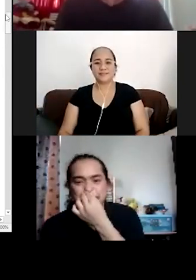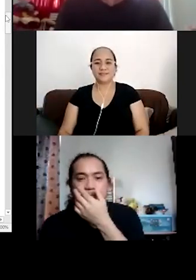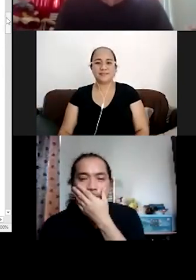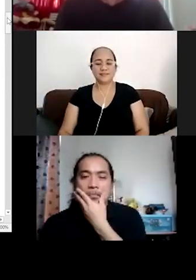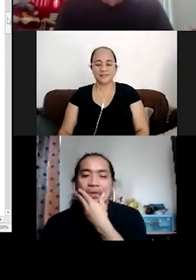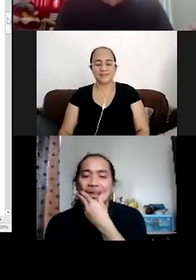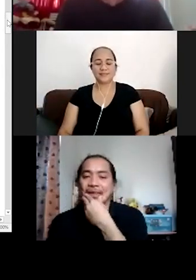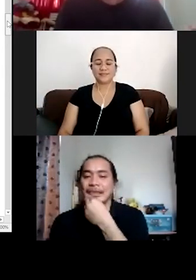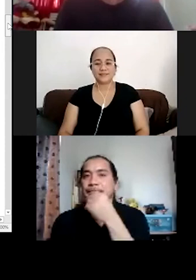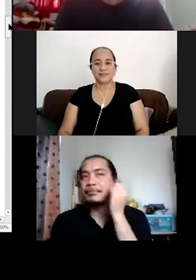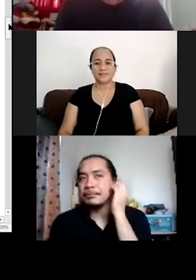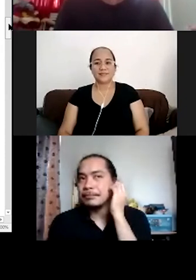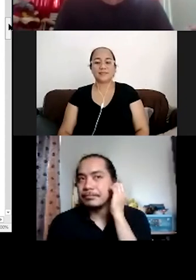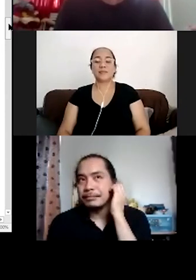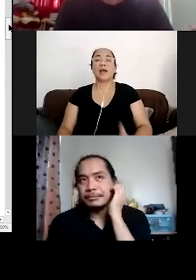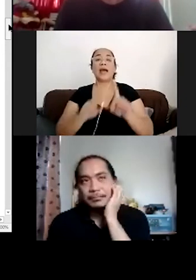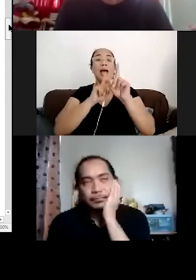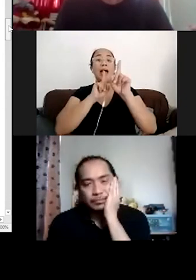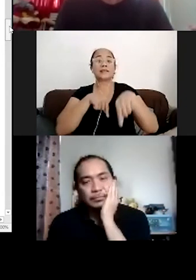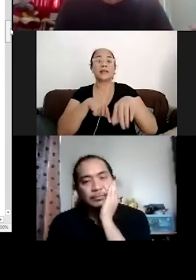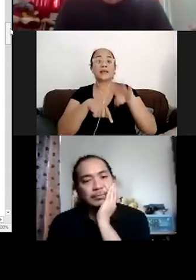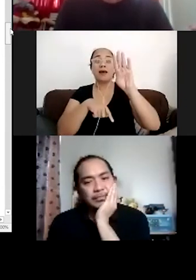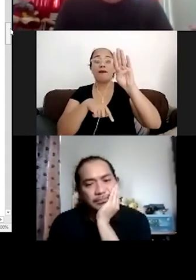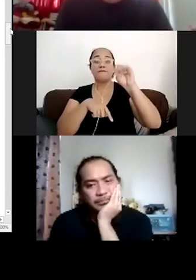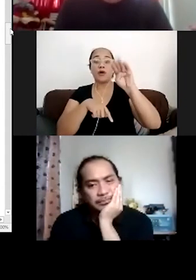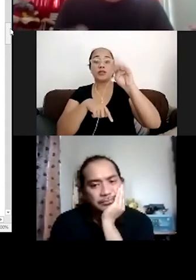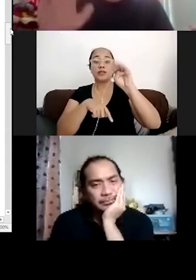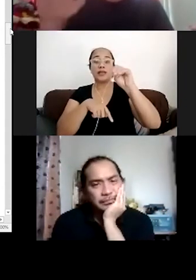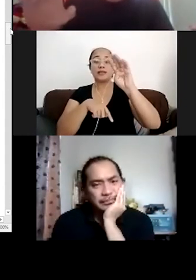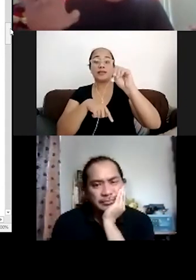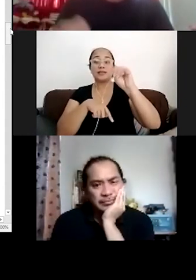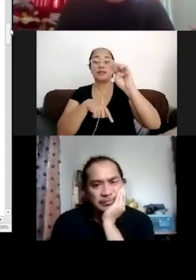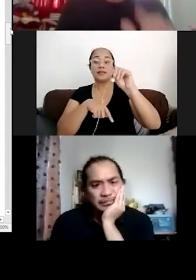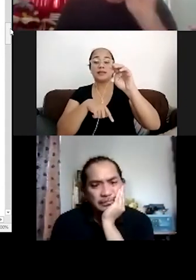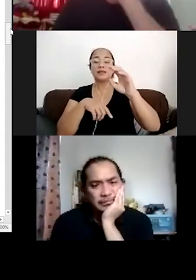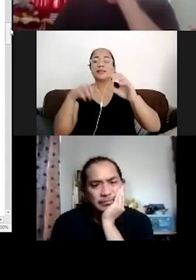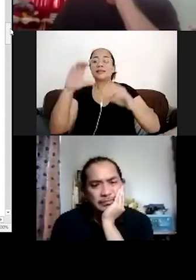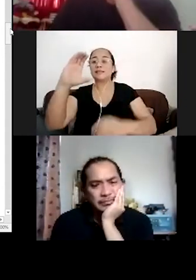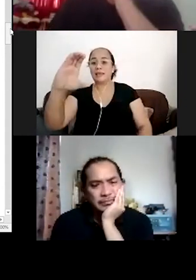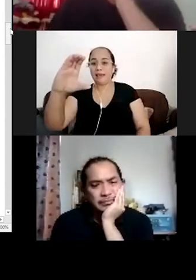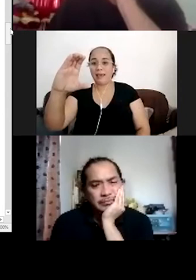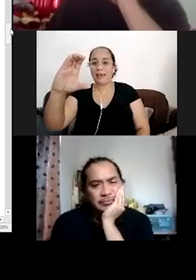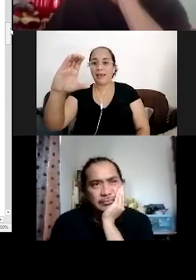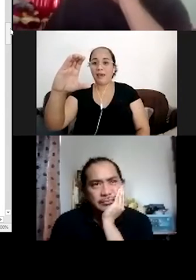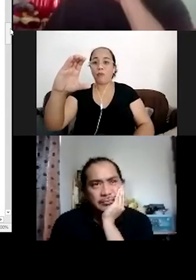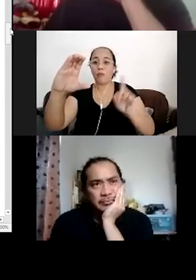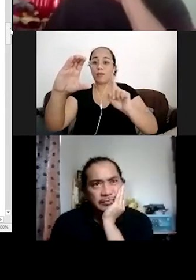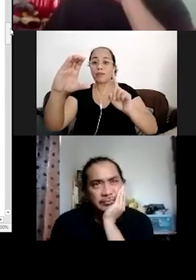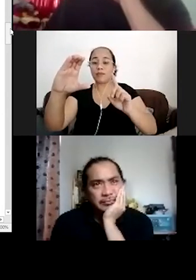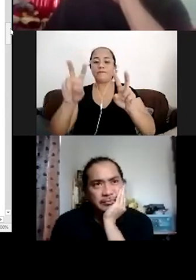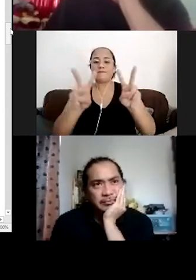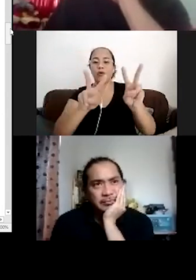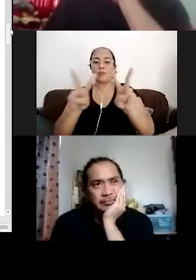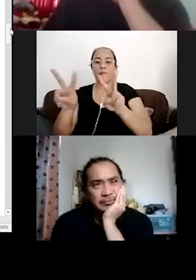Okay. And then the answer to number 14 is C, a verb.